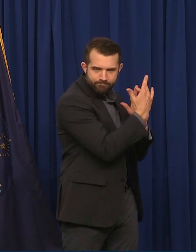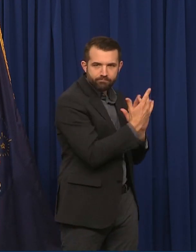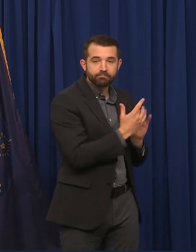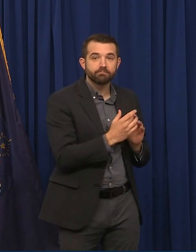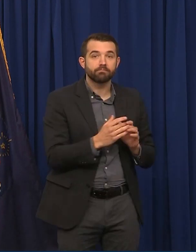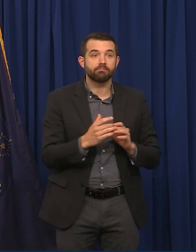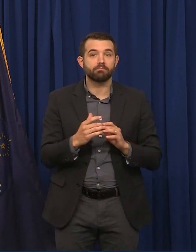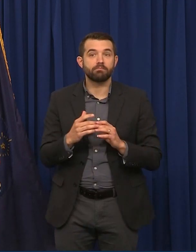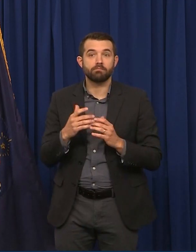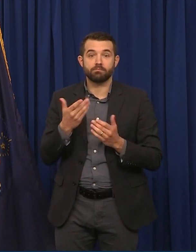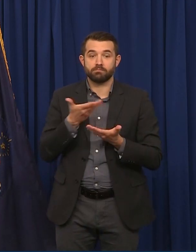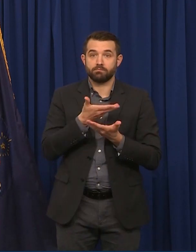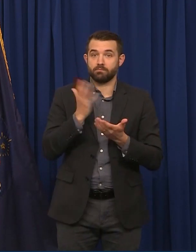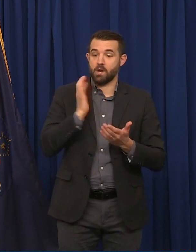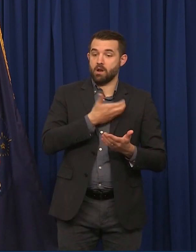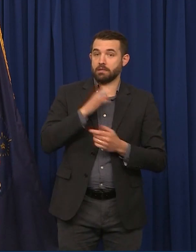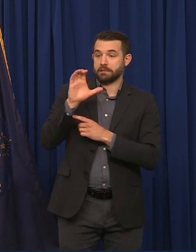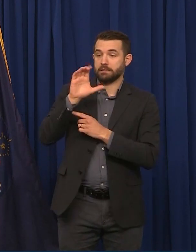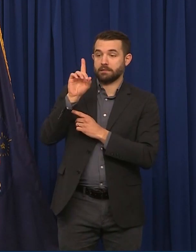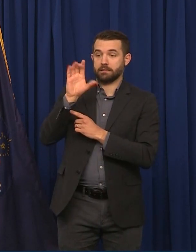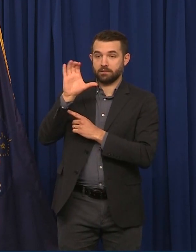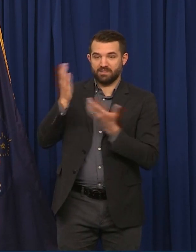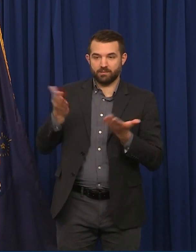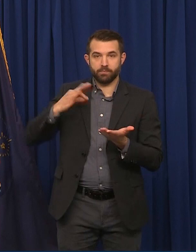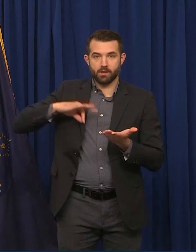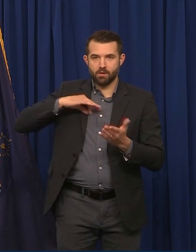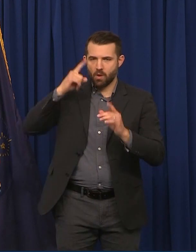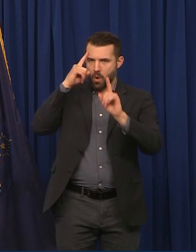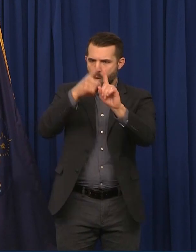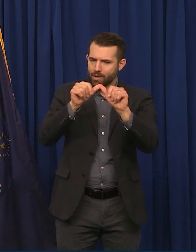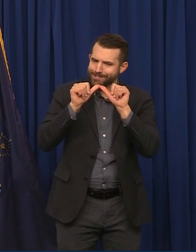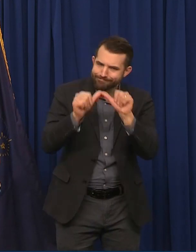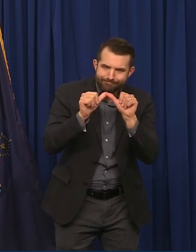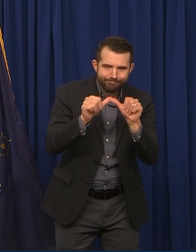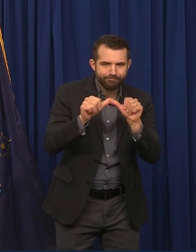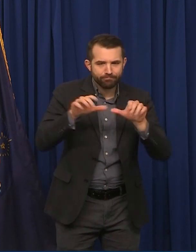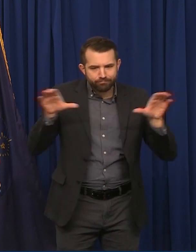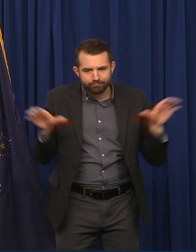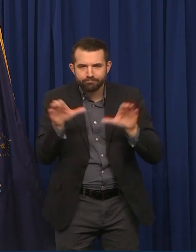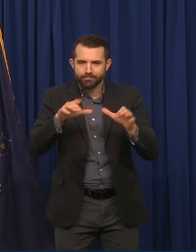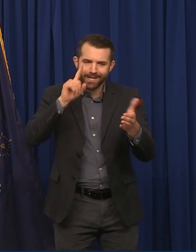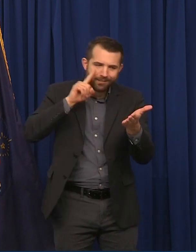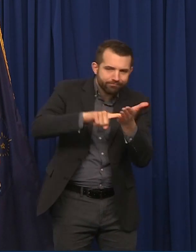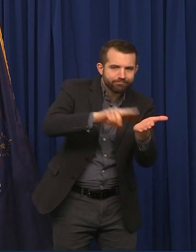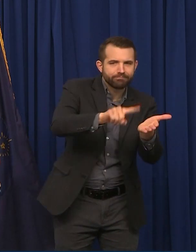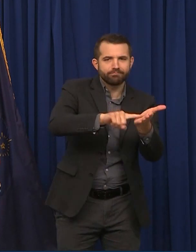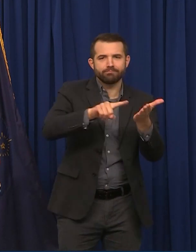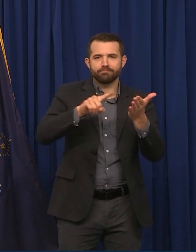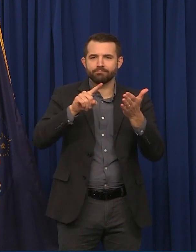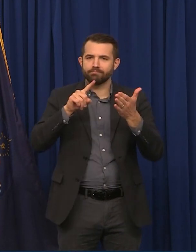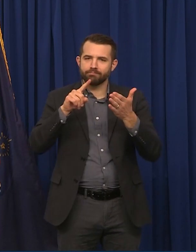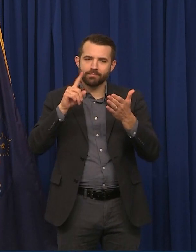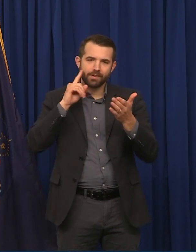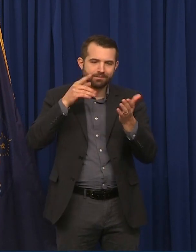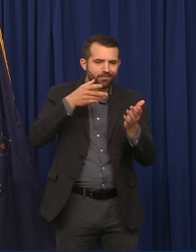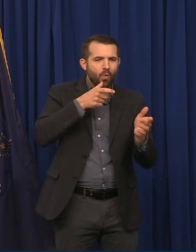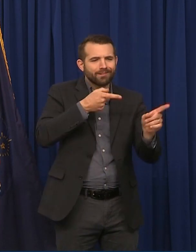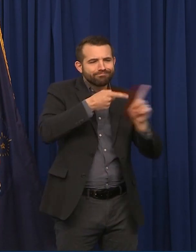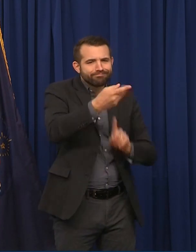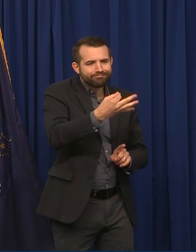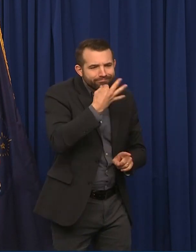right now is to continue our epidemiological analysis to look for additional signs of community